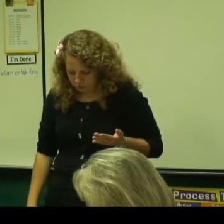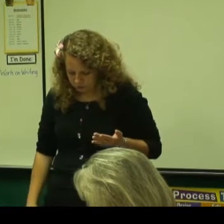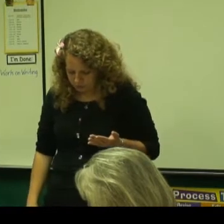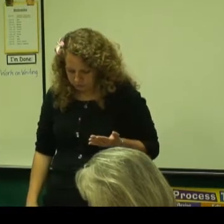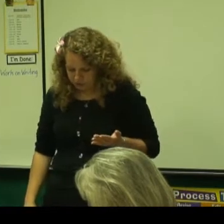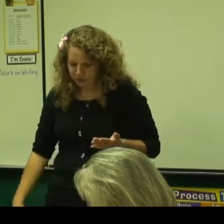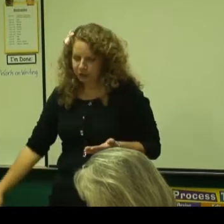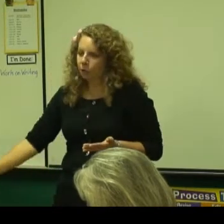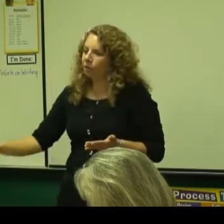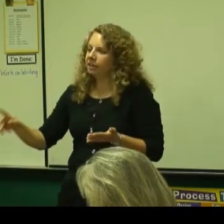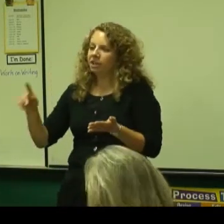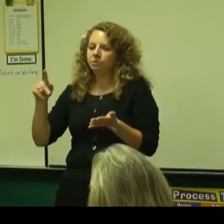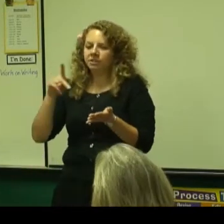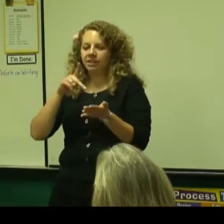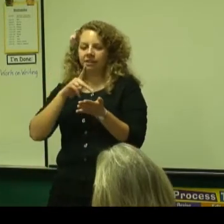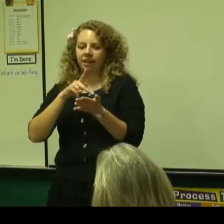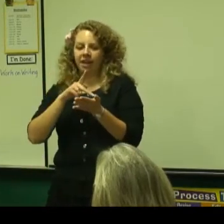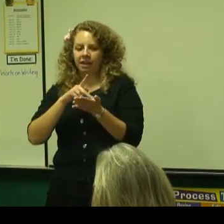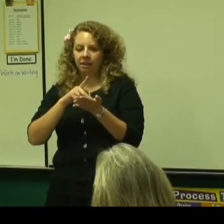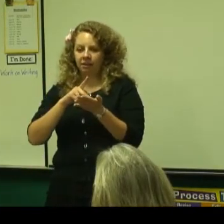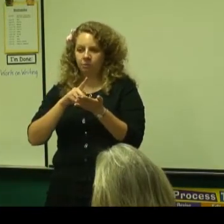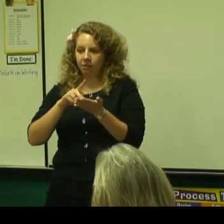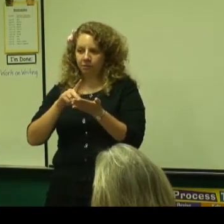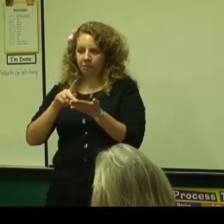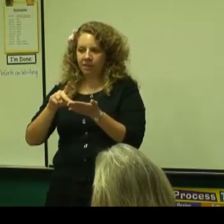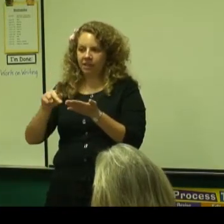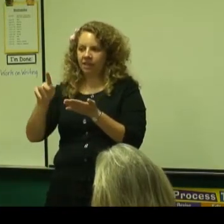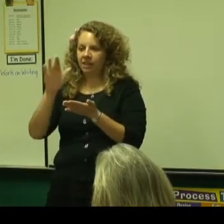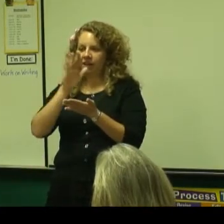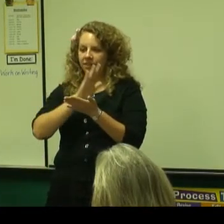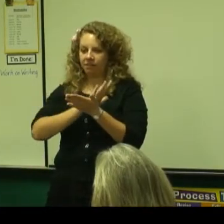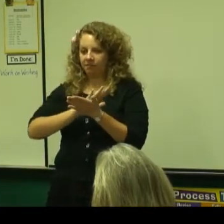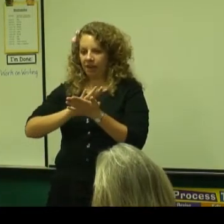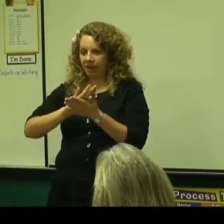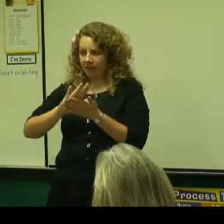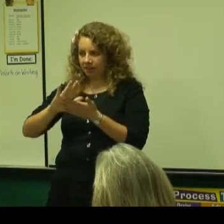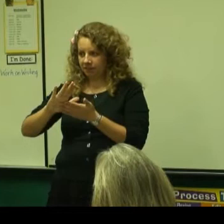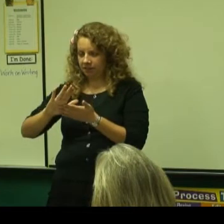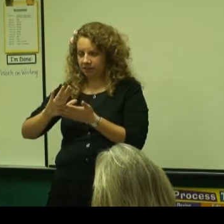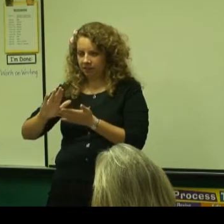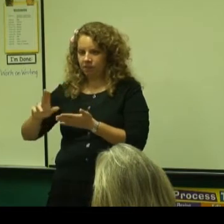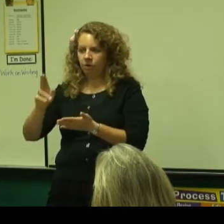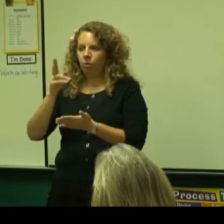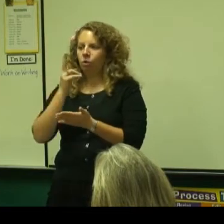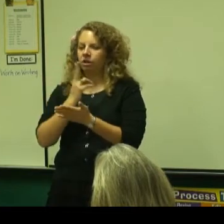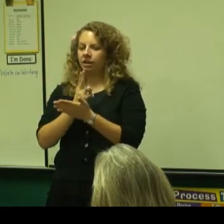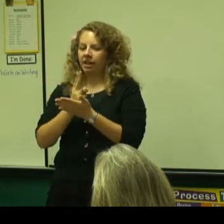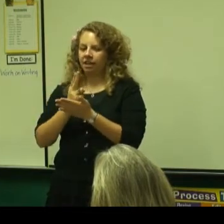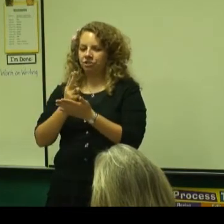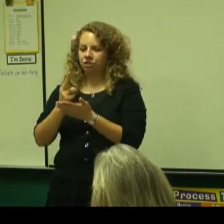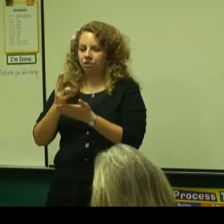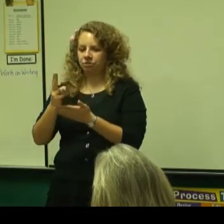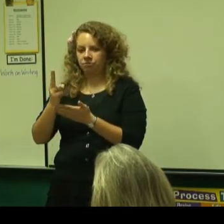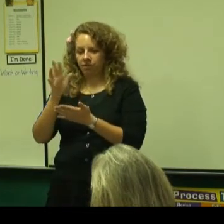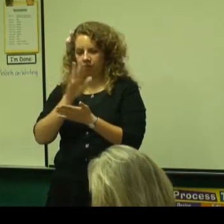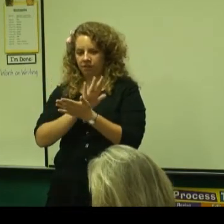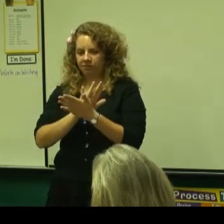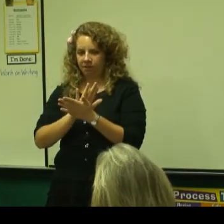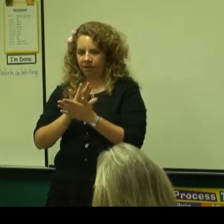Usually with pure and holy, you see it like with a P and then a flat hand, or an H and then a flat